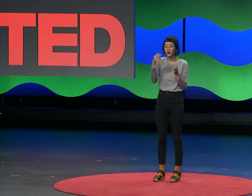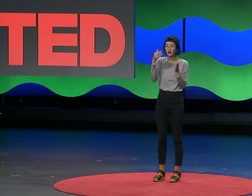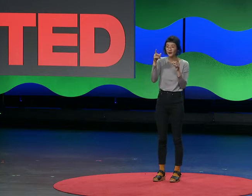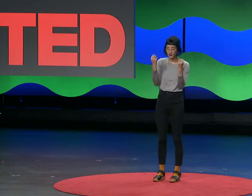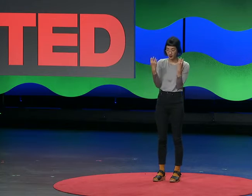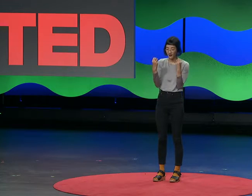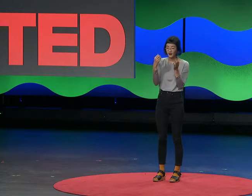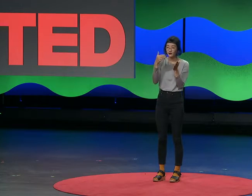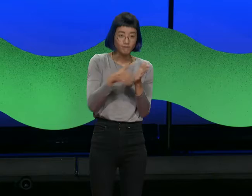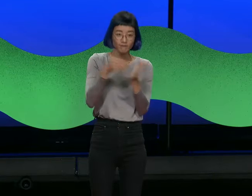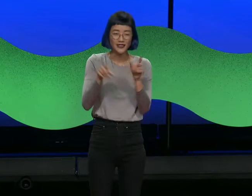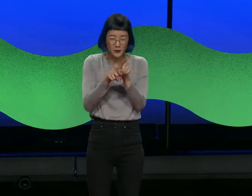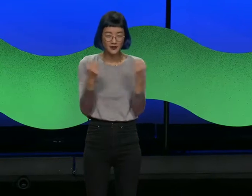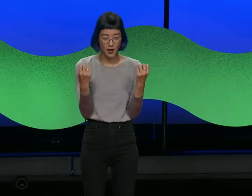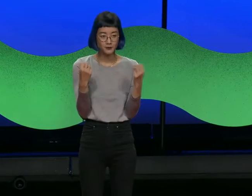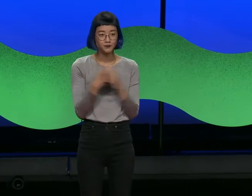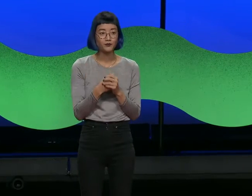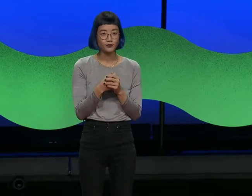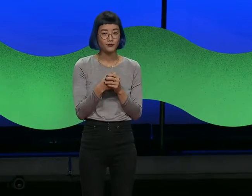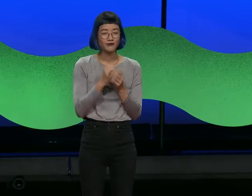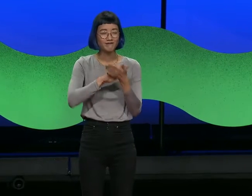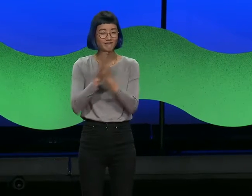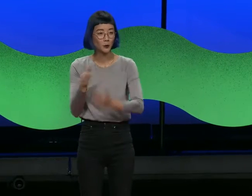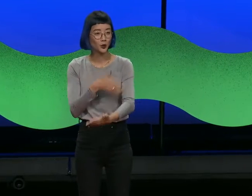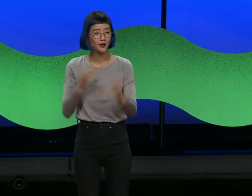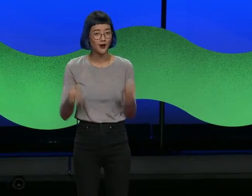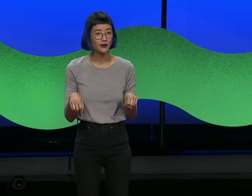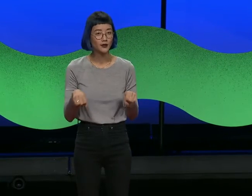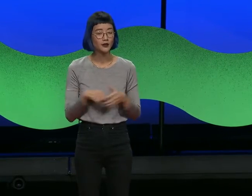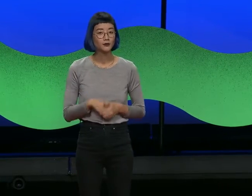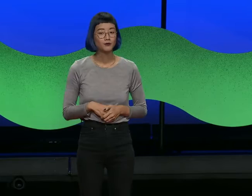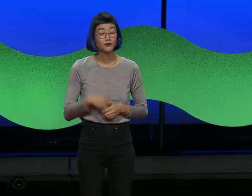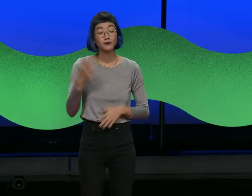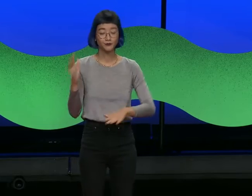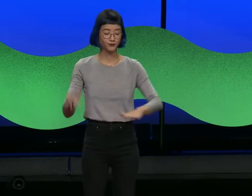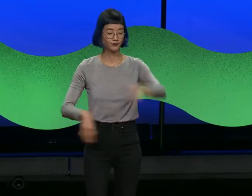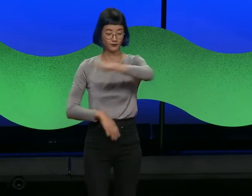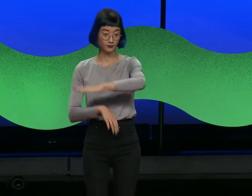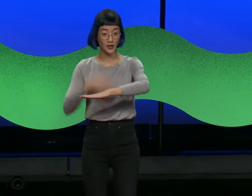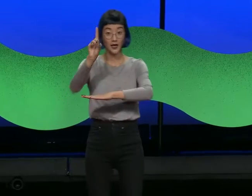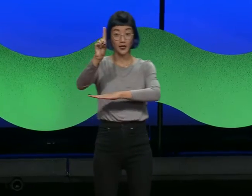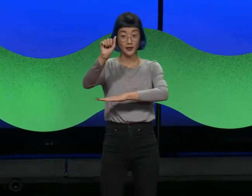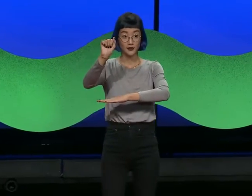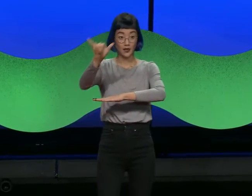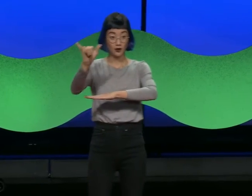create a sign and repeat it over and over, it could become like a piece of visual music. For example, this is the sign